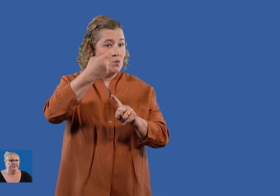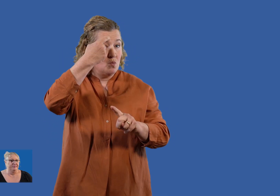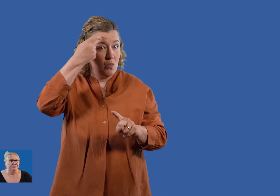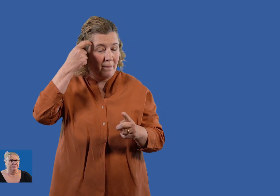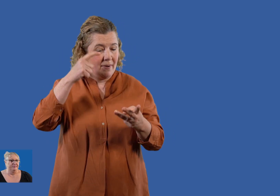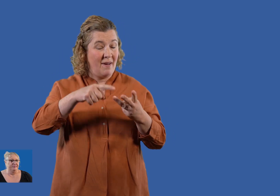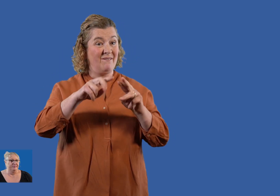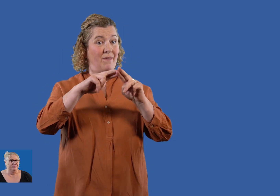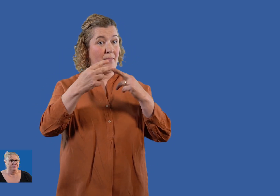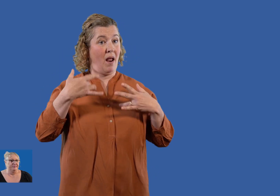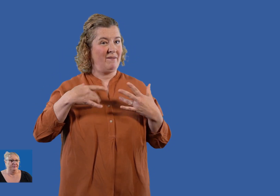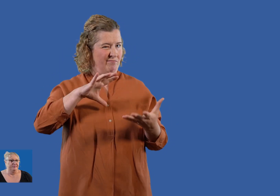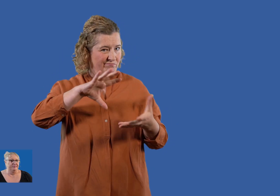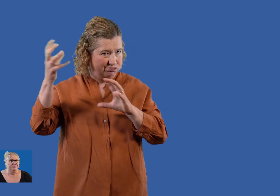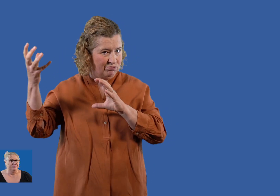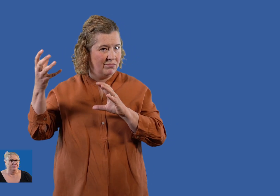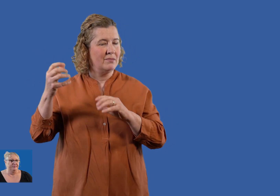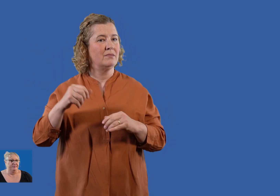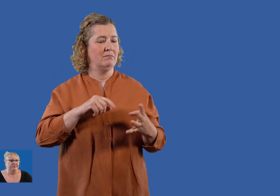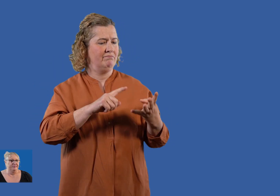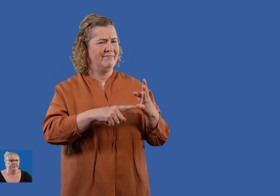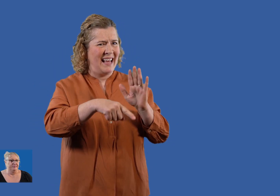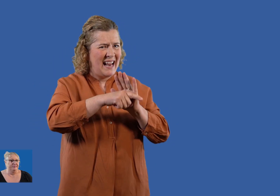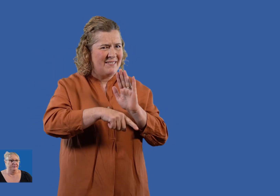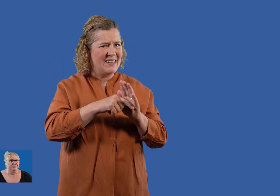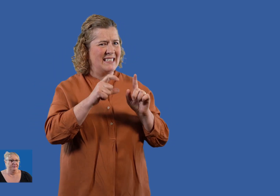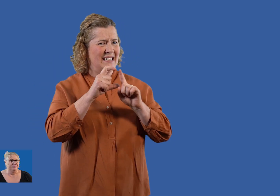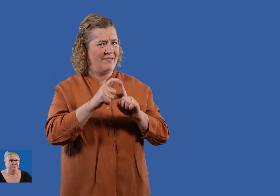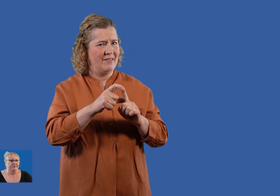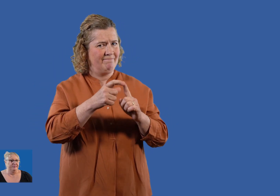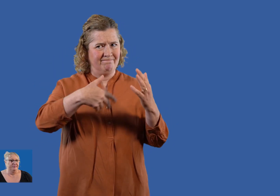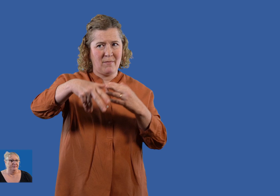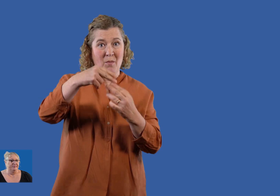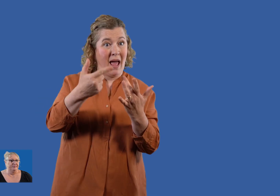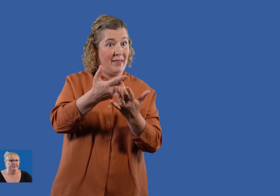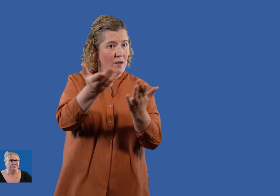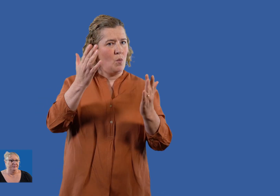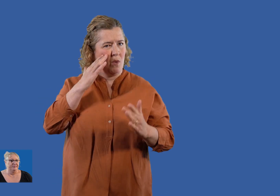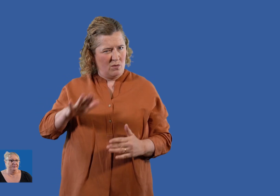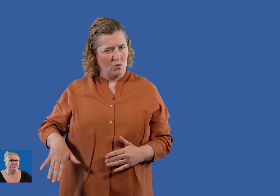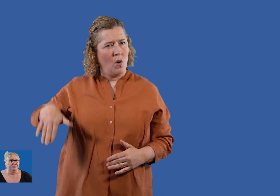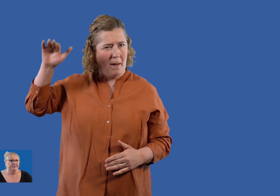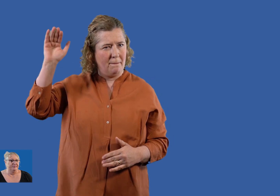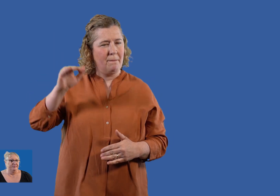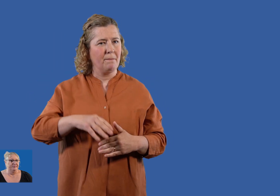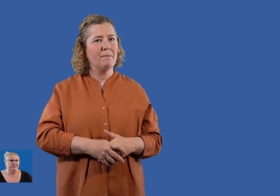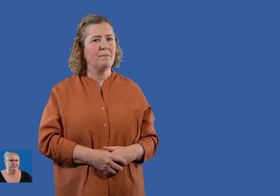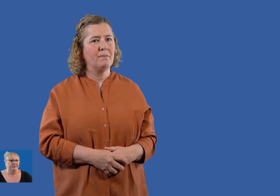trauma, a dysfunctional family life, or negative or difficult interactions with others during childhood.